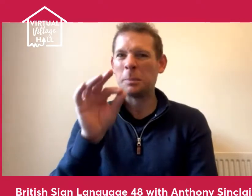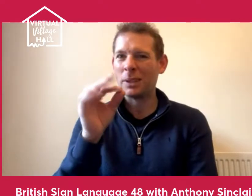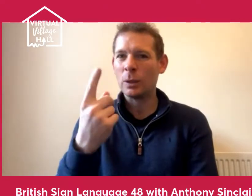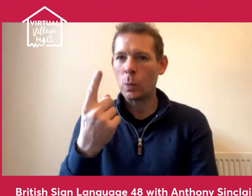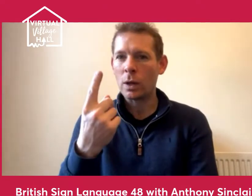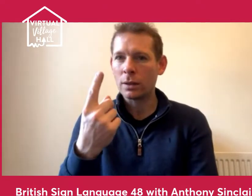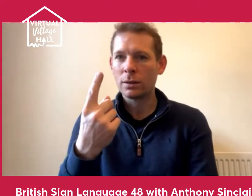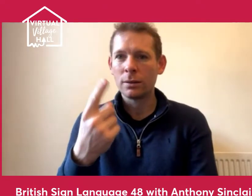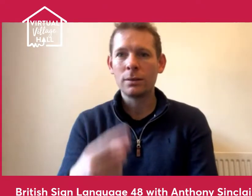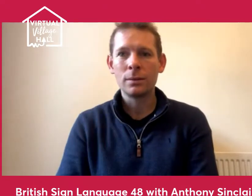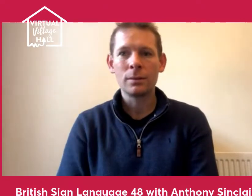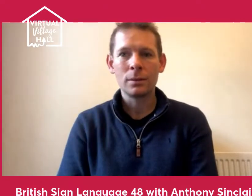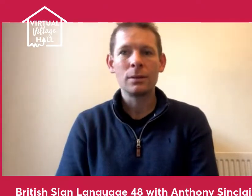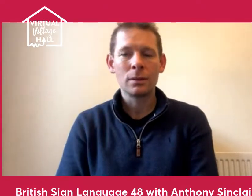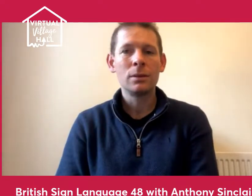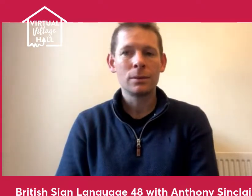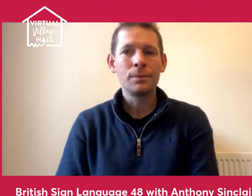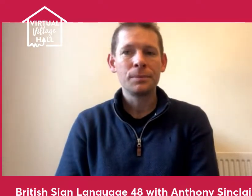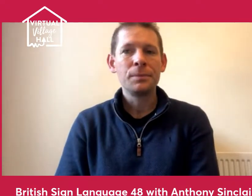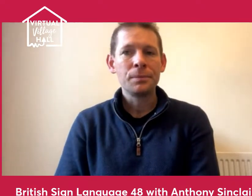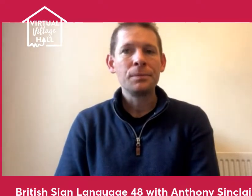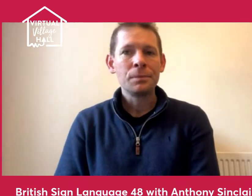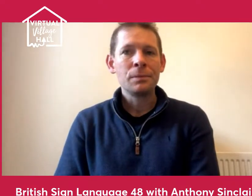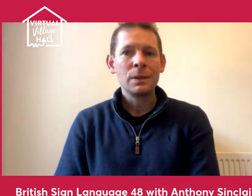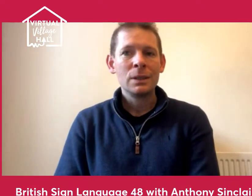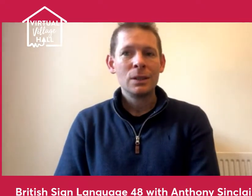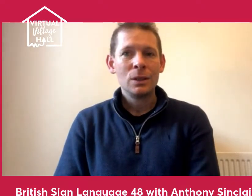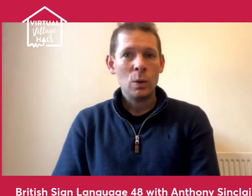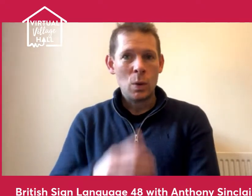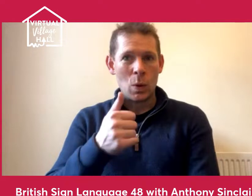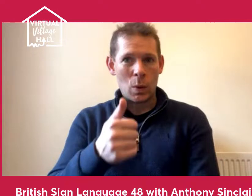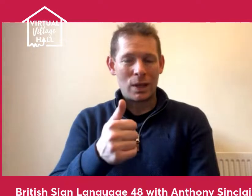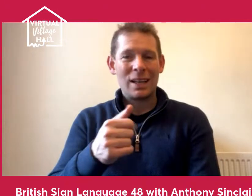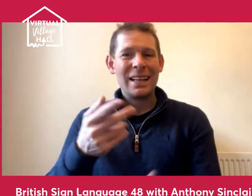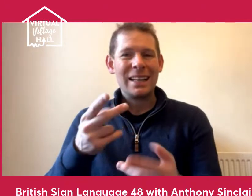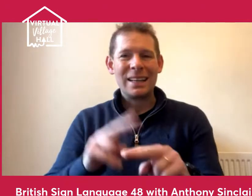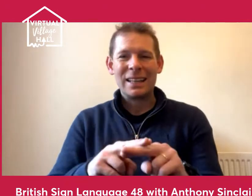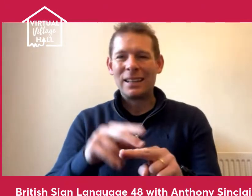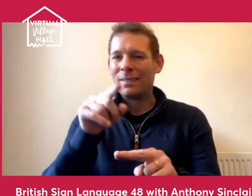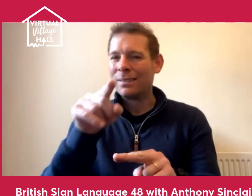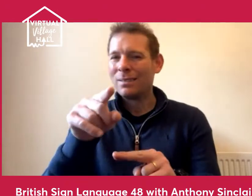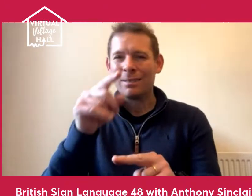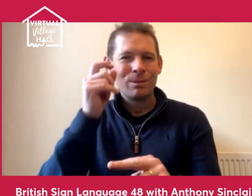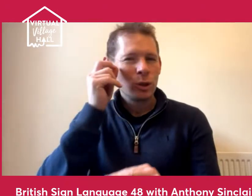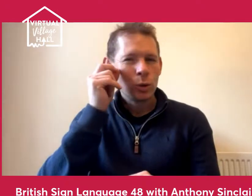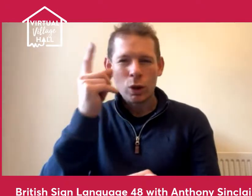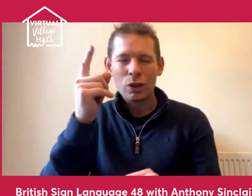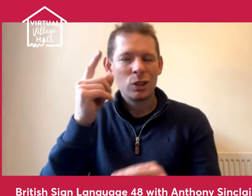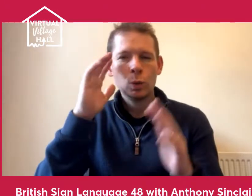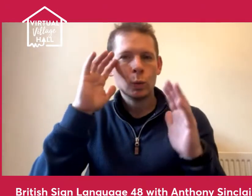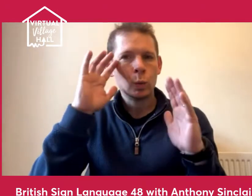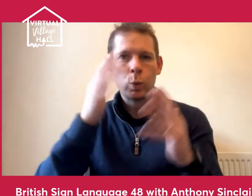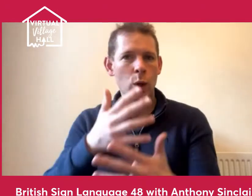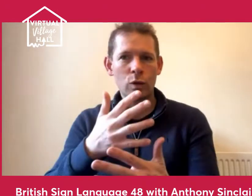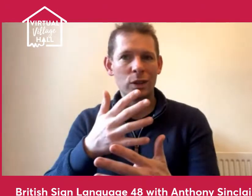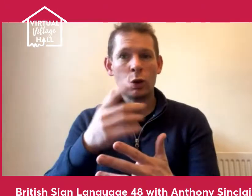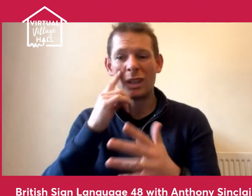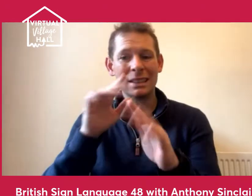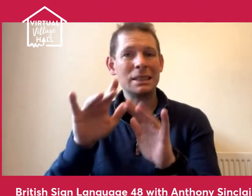uncles, aunties, just pick one person that you want to talk about what age they are. If you're not understanding